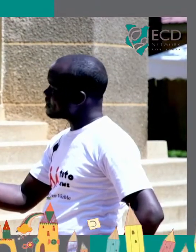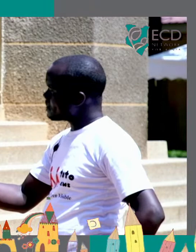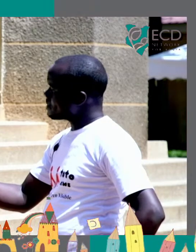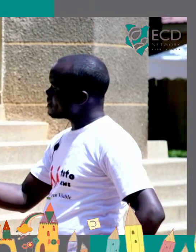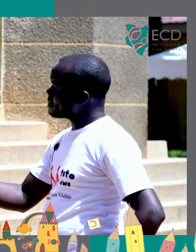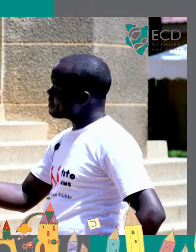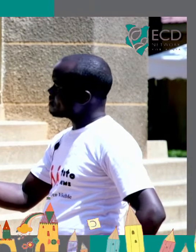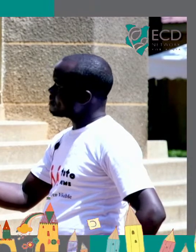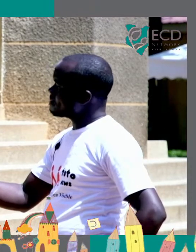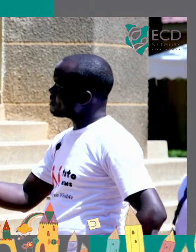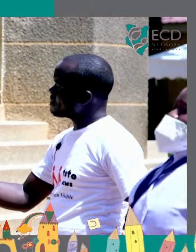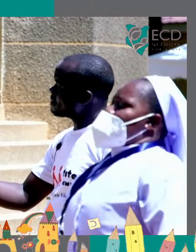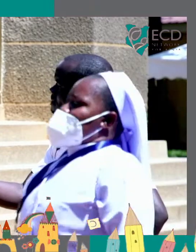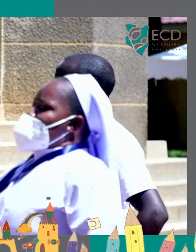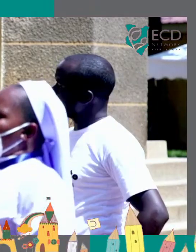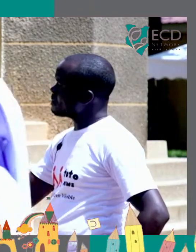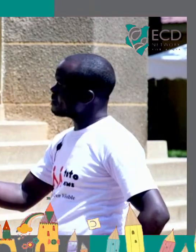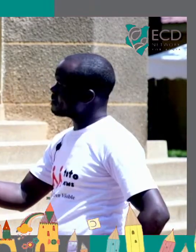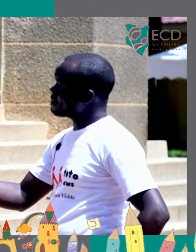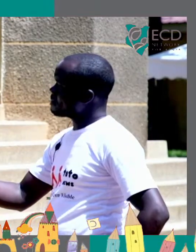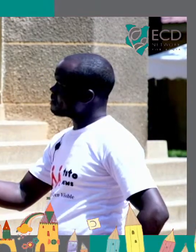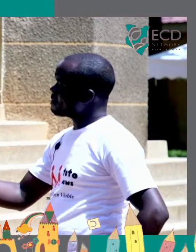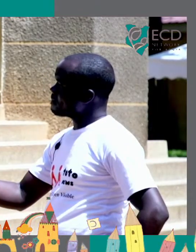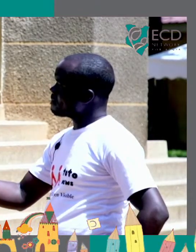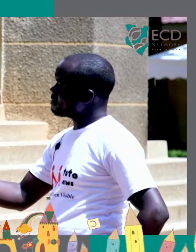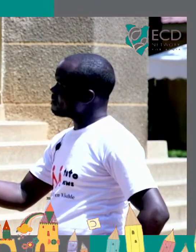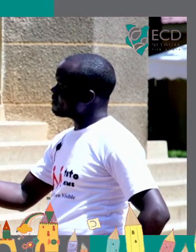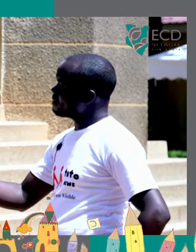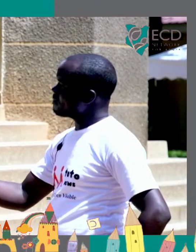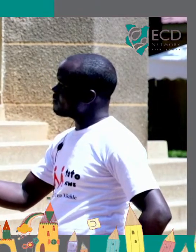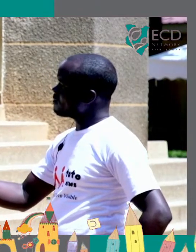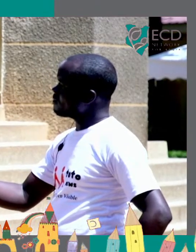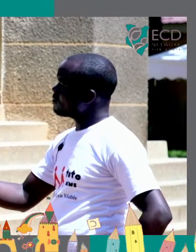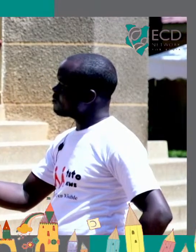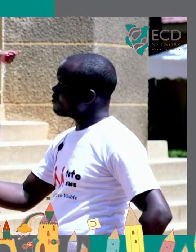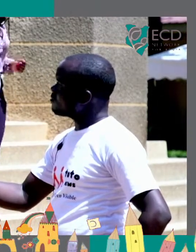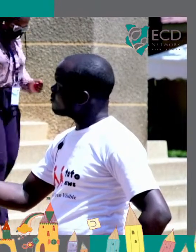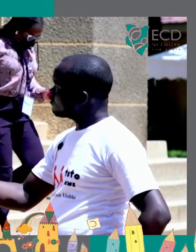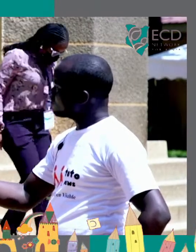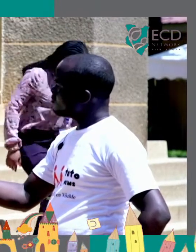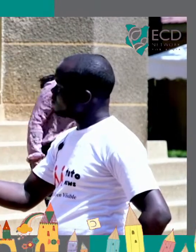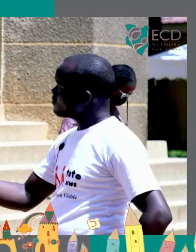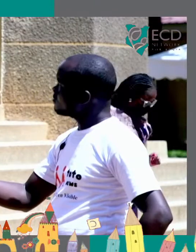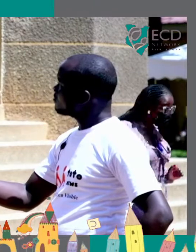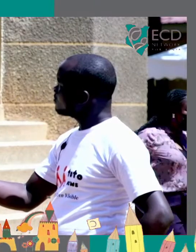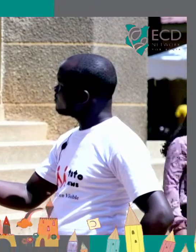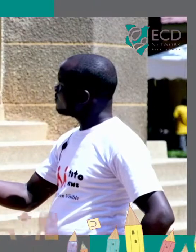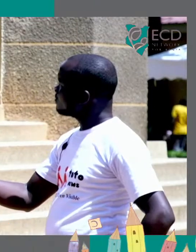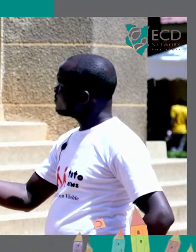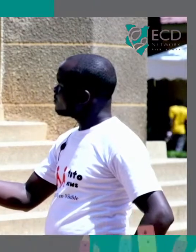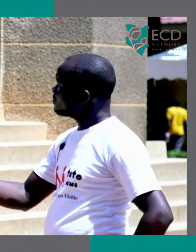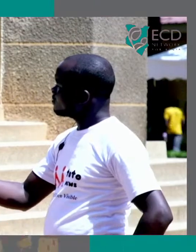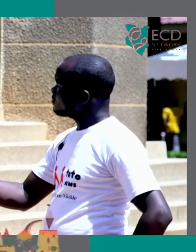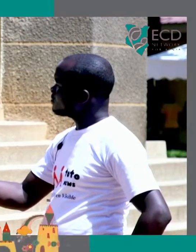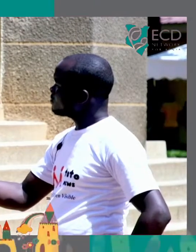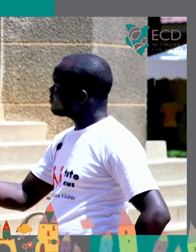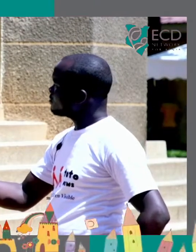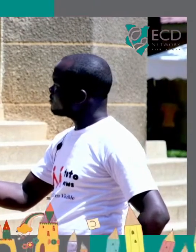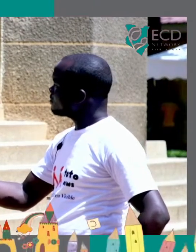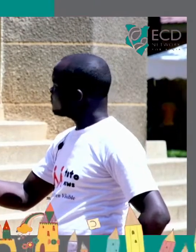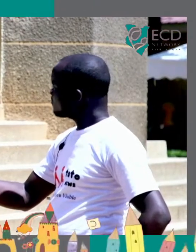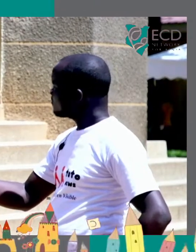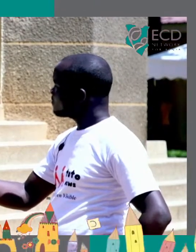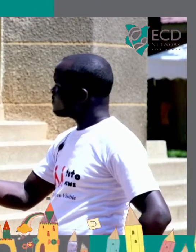been really not a neglected area, that some of us need really to work around and ensure that every child is not